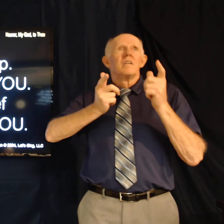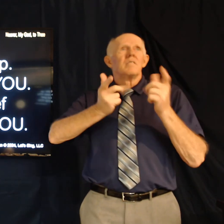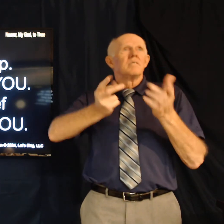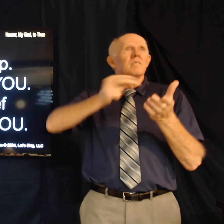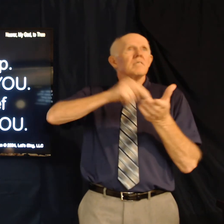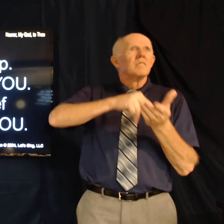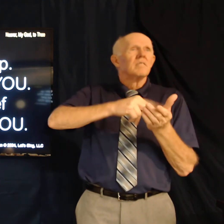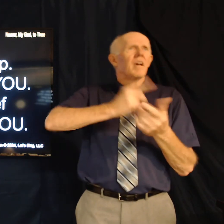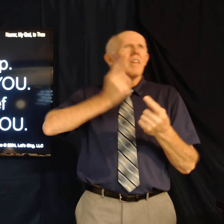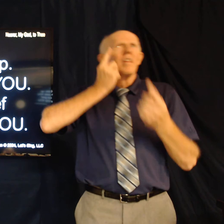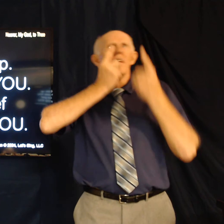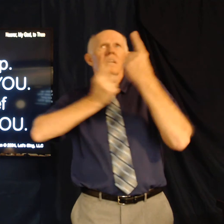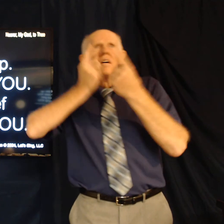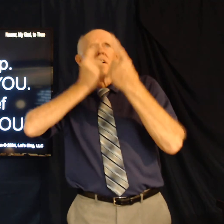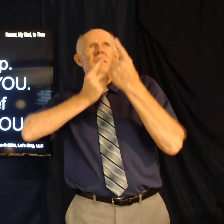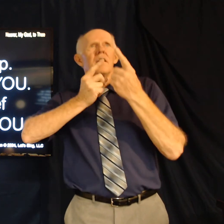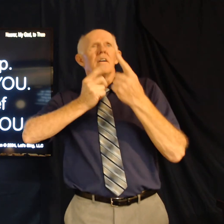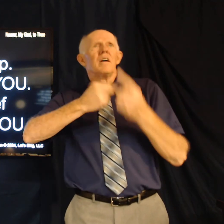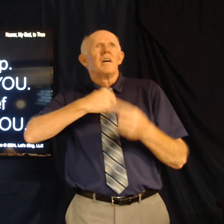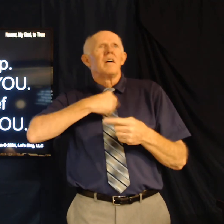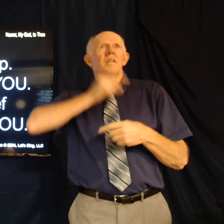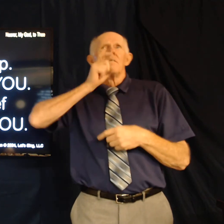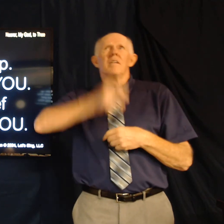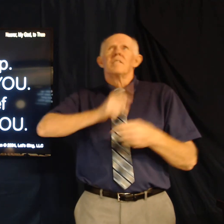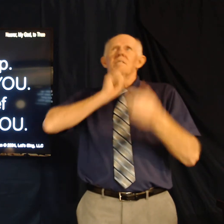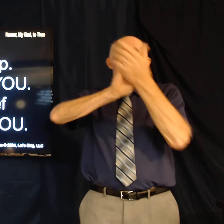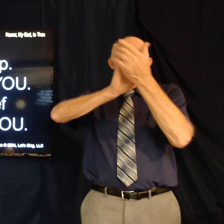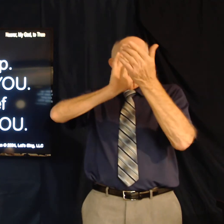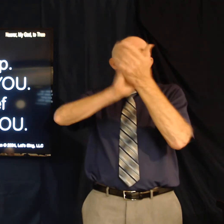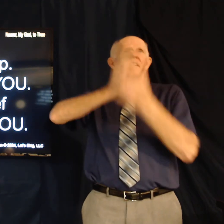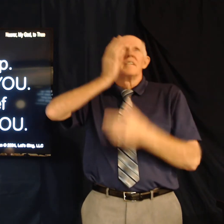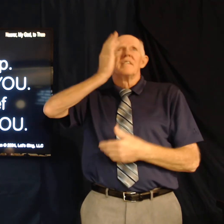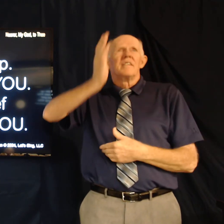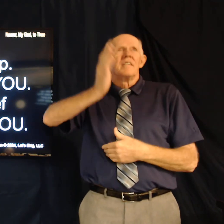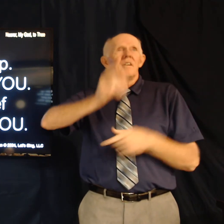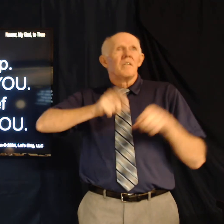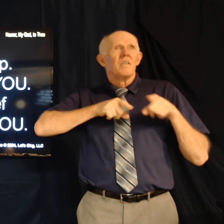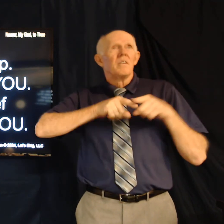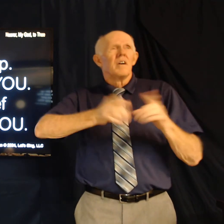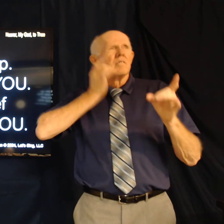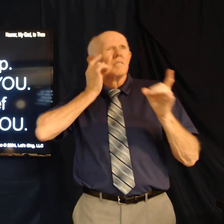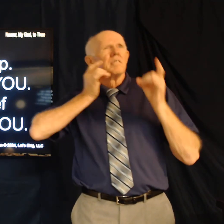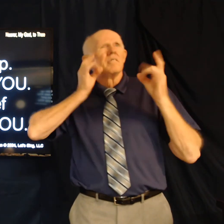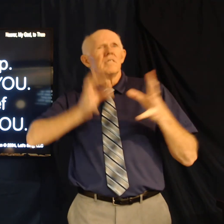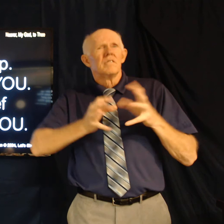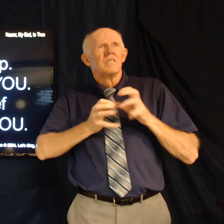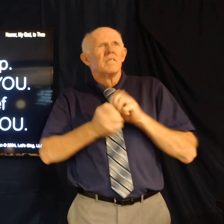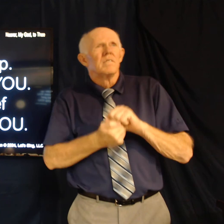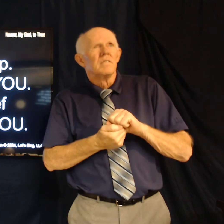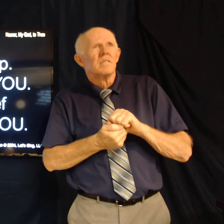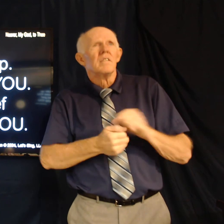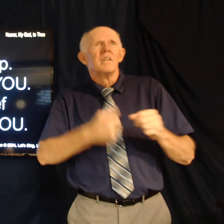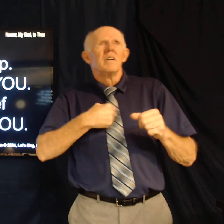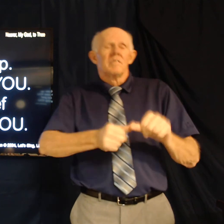The morning I wake up, I think I must praise you. While terrible grief,